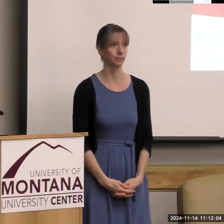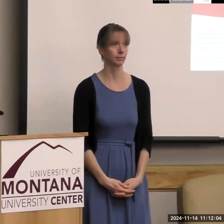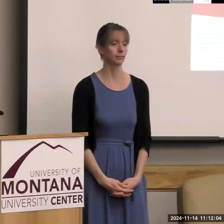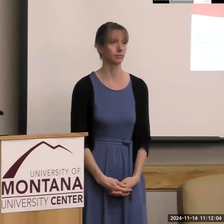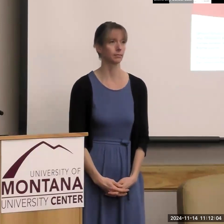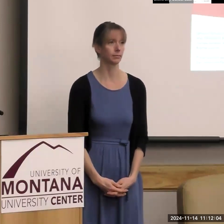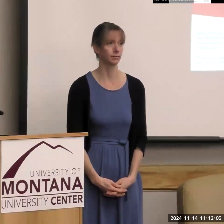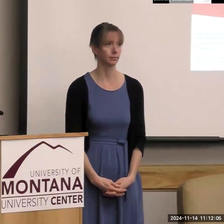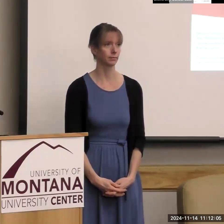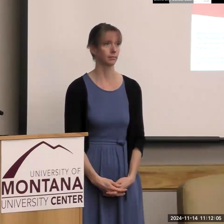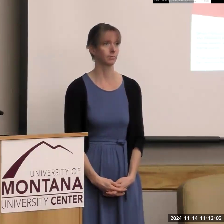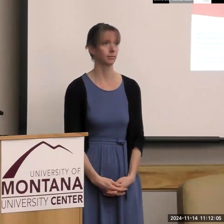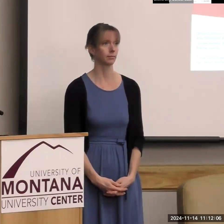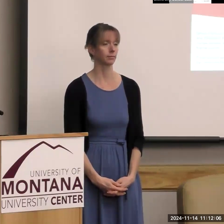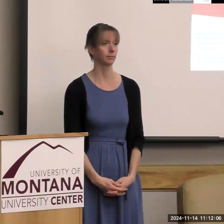Great.